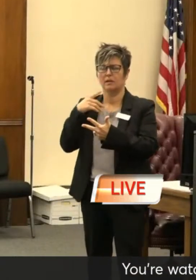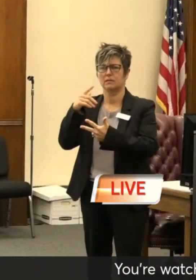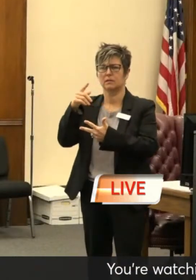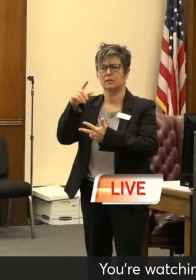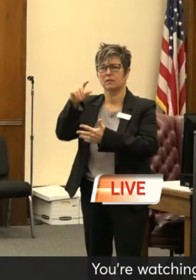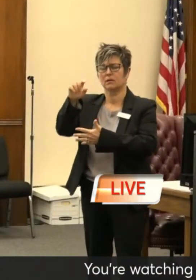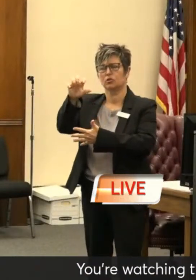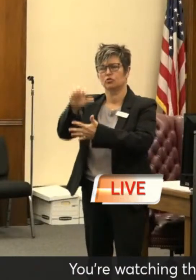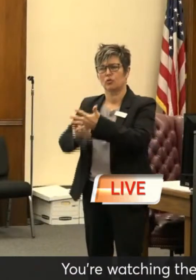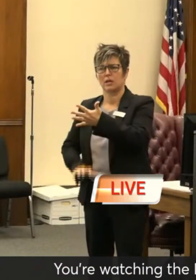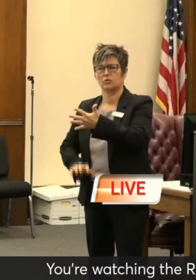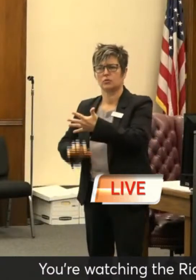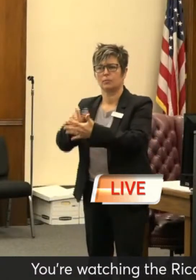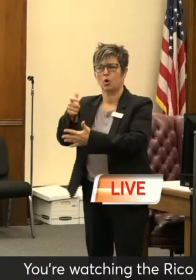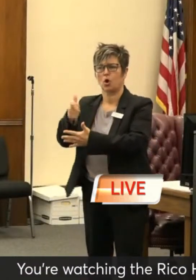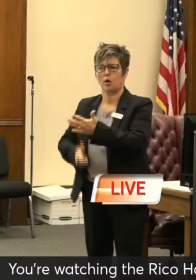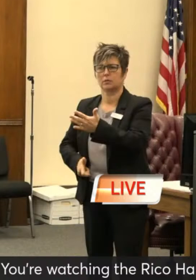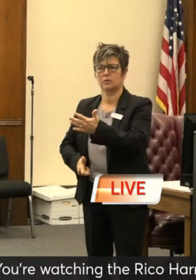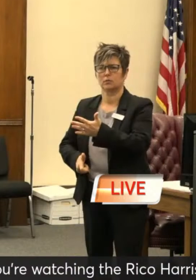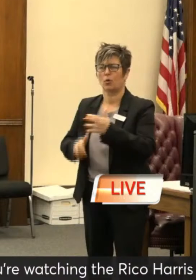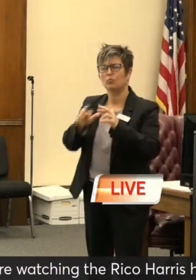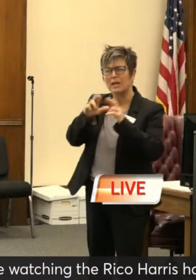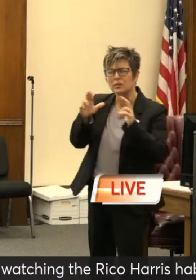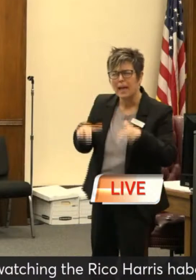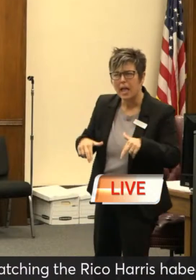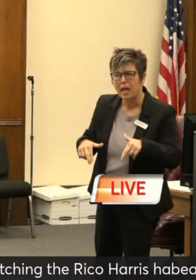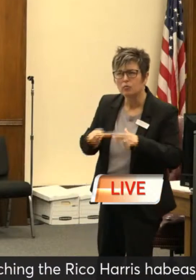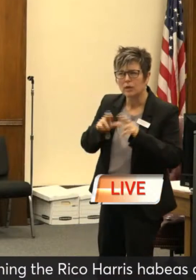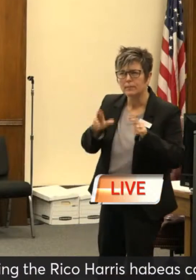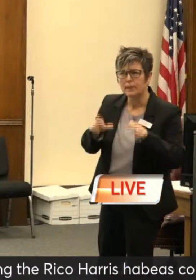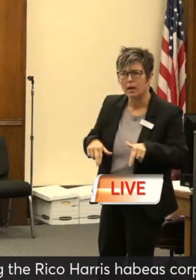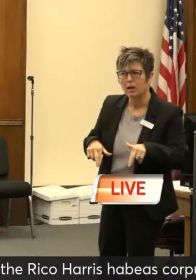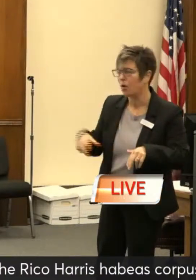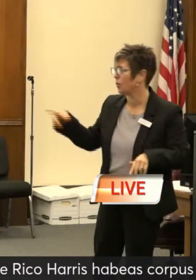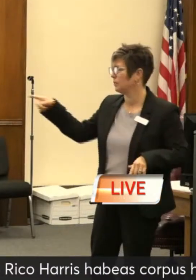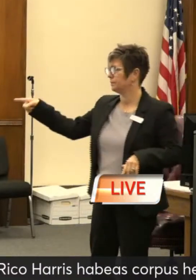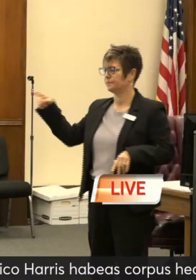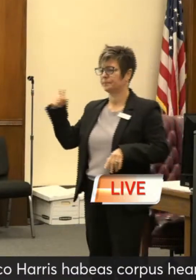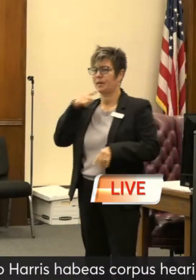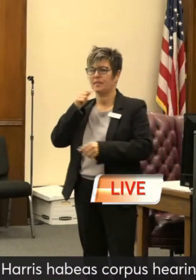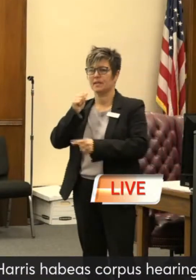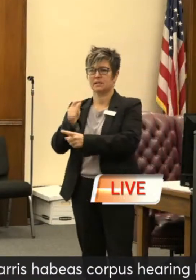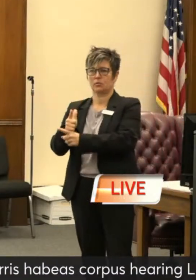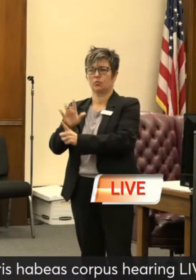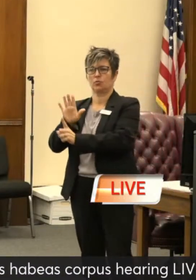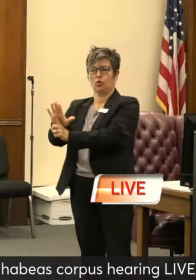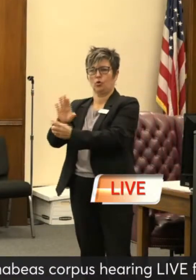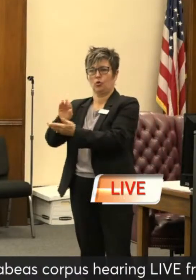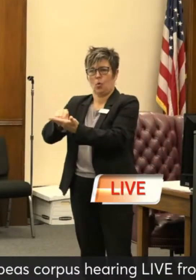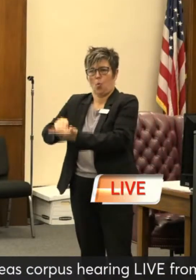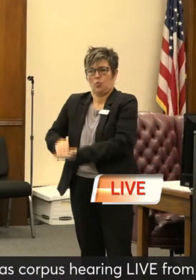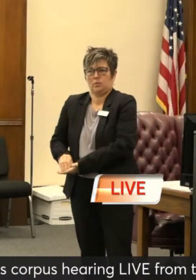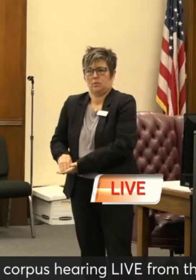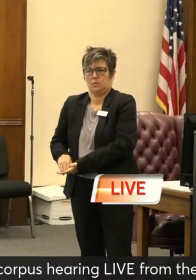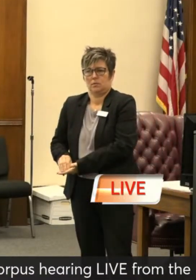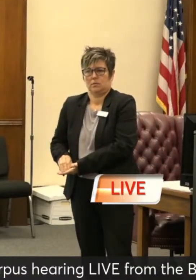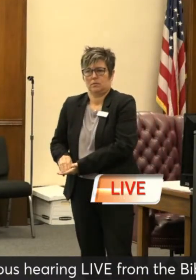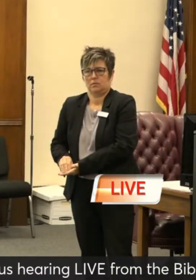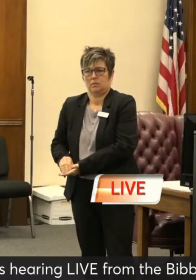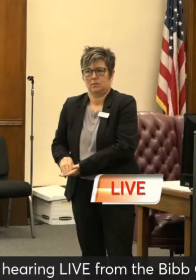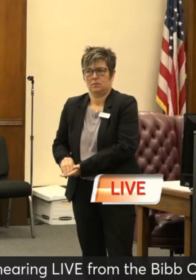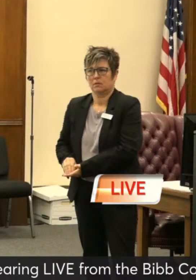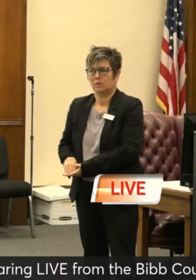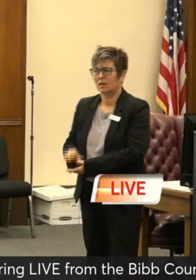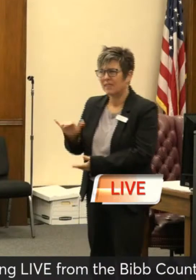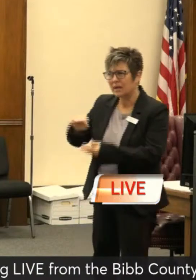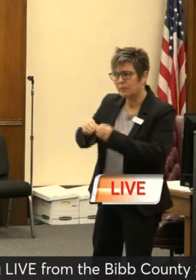resume. Oh, I'm sorry. And the sister's notes, yes. So was it